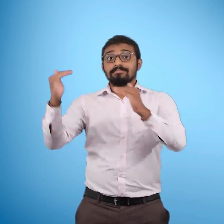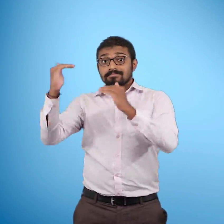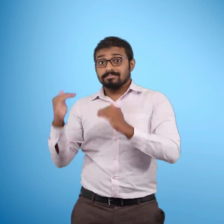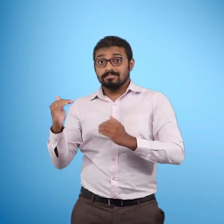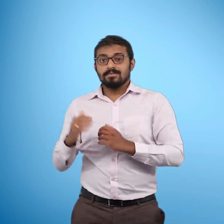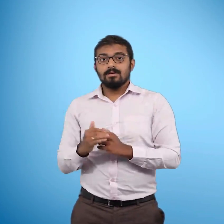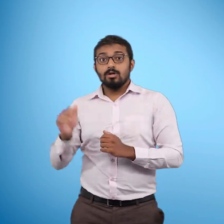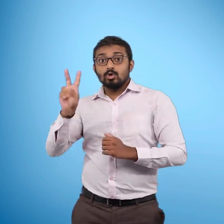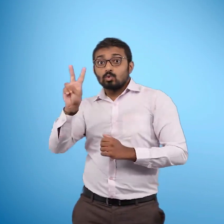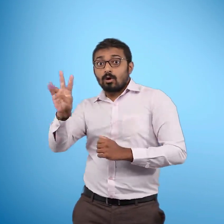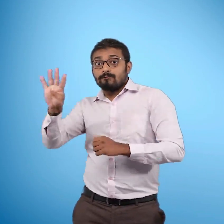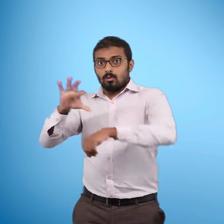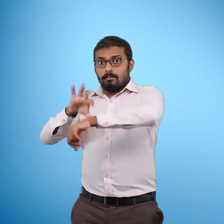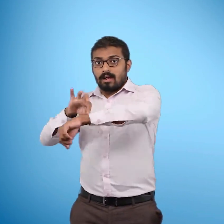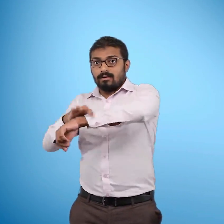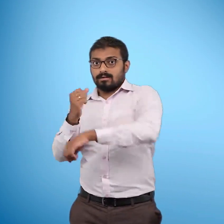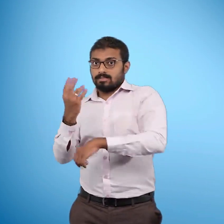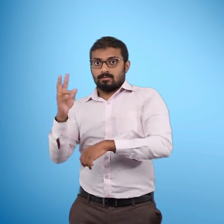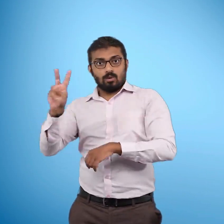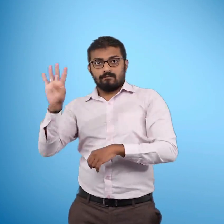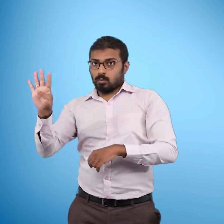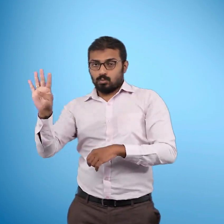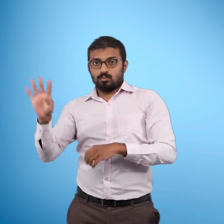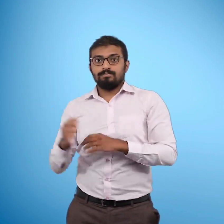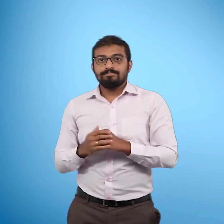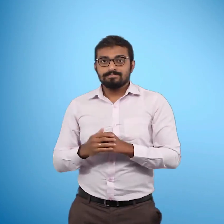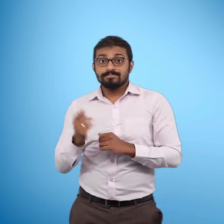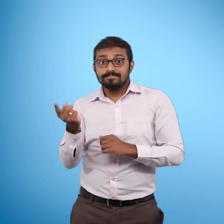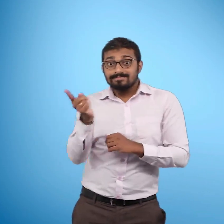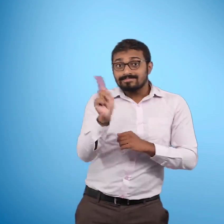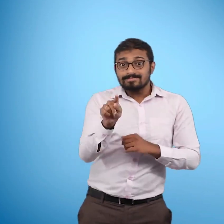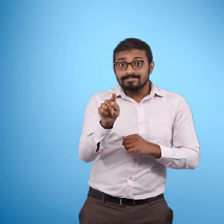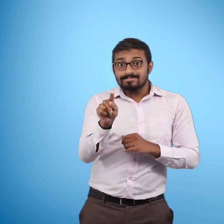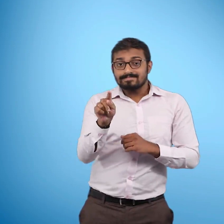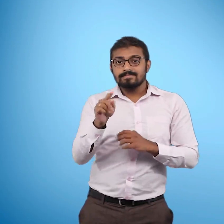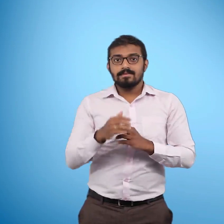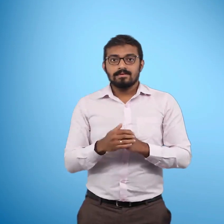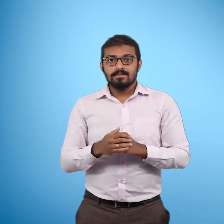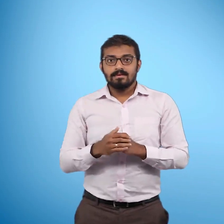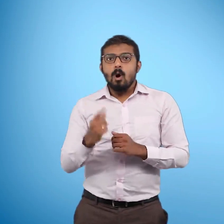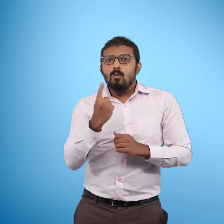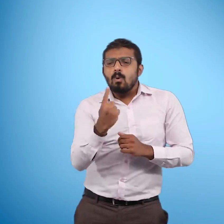The second number 24 and the different groups we can make: 1,